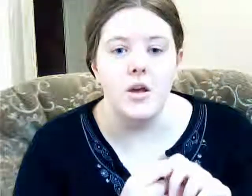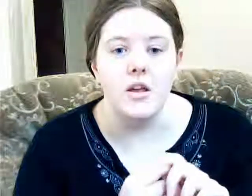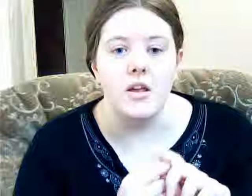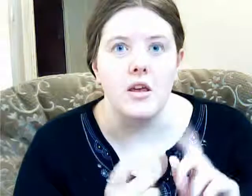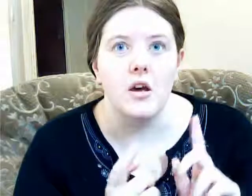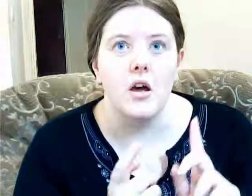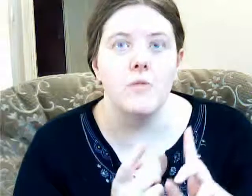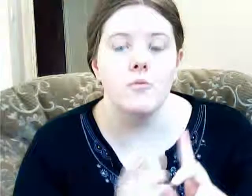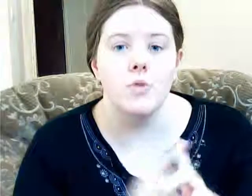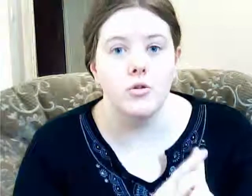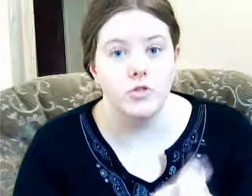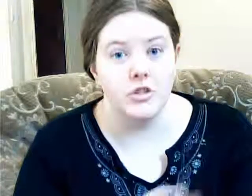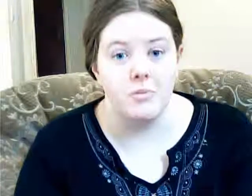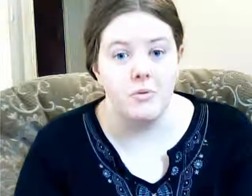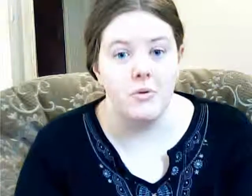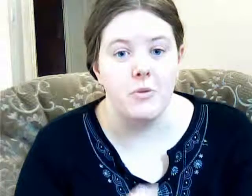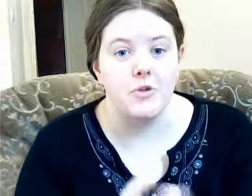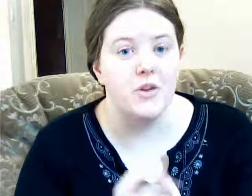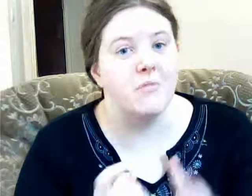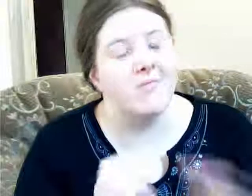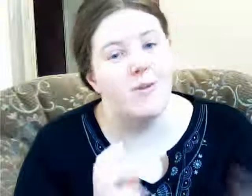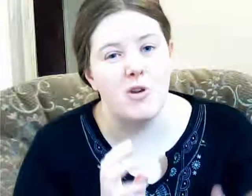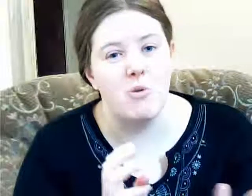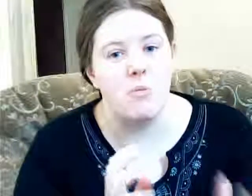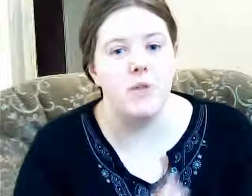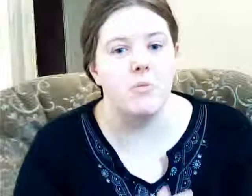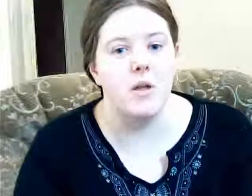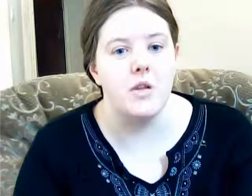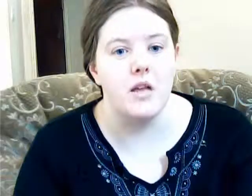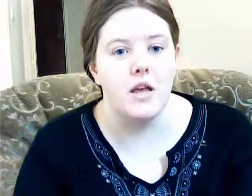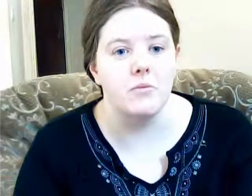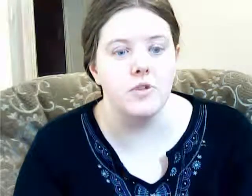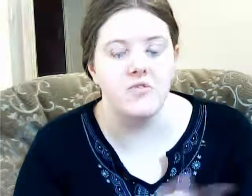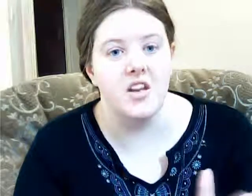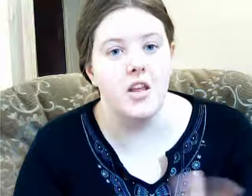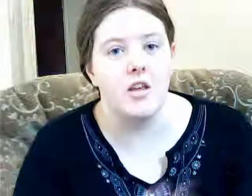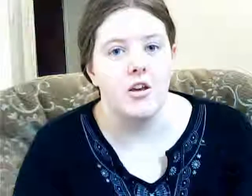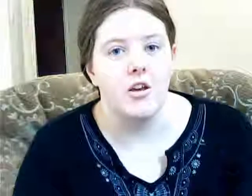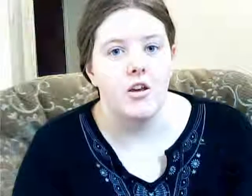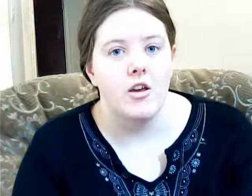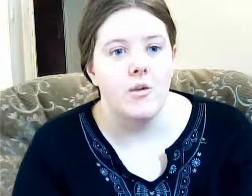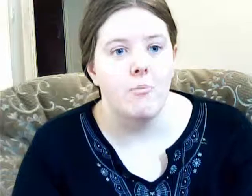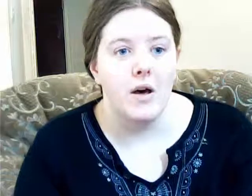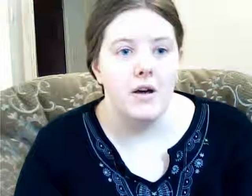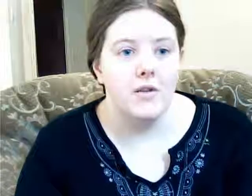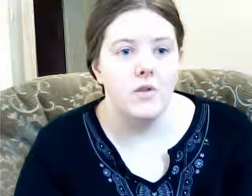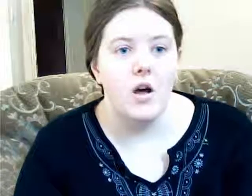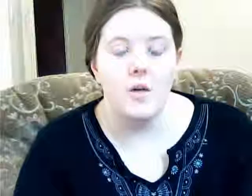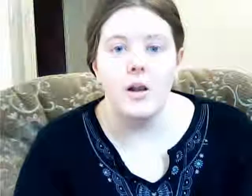um daughter is going to be with me so i probably won't be able to play many games if any but i plan